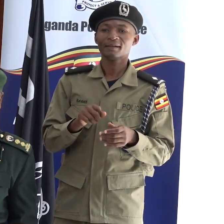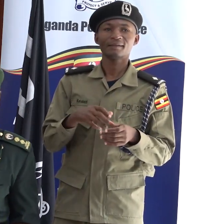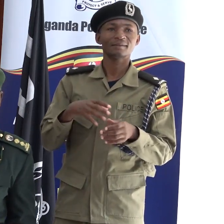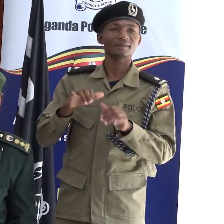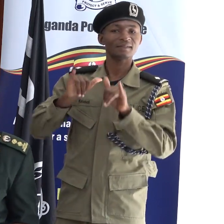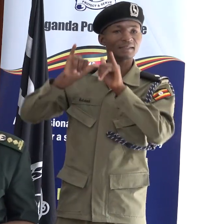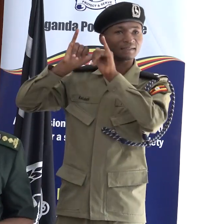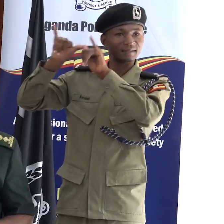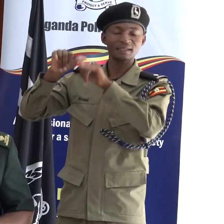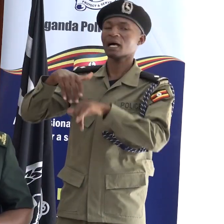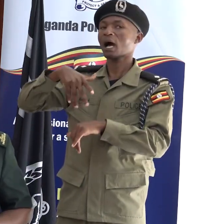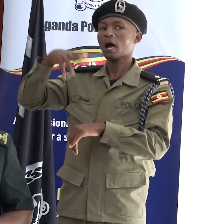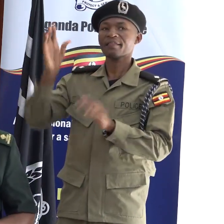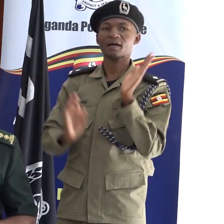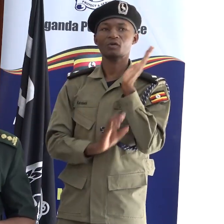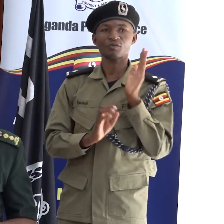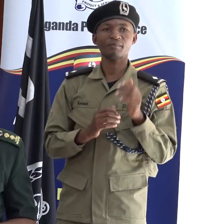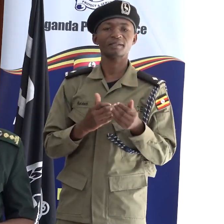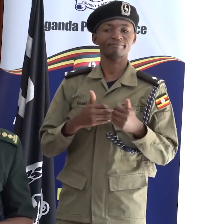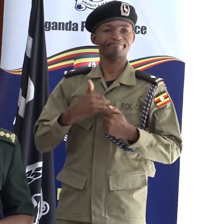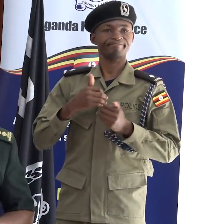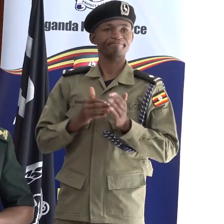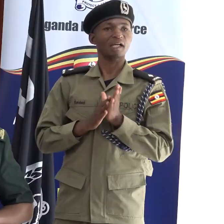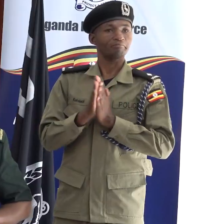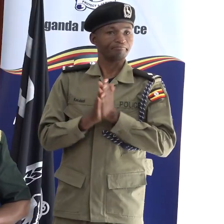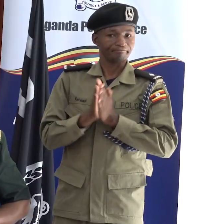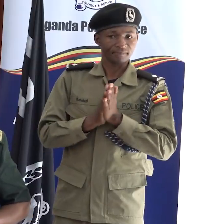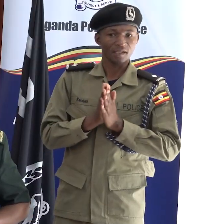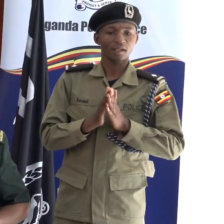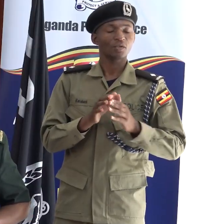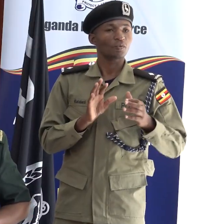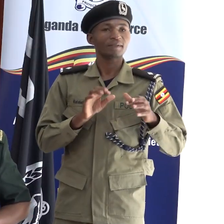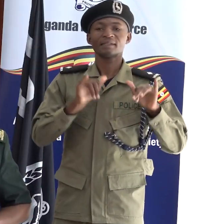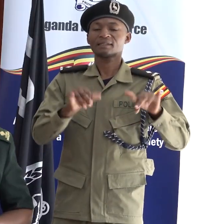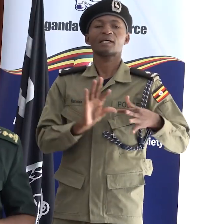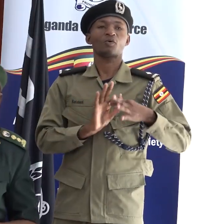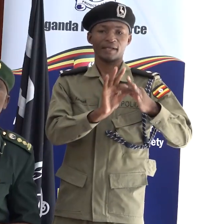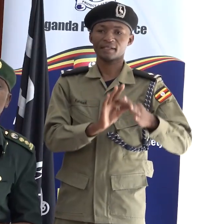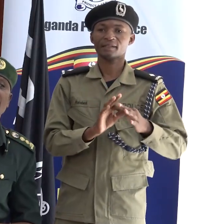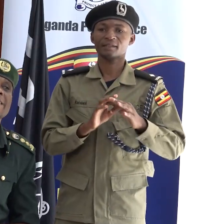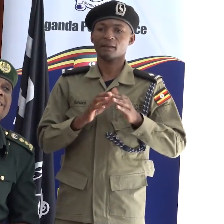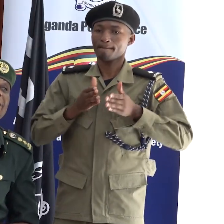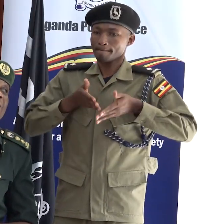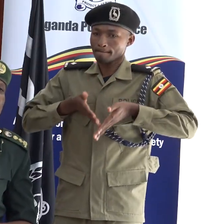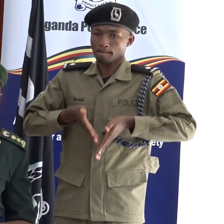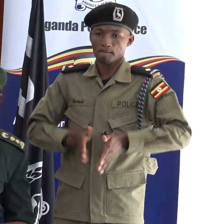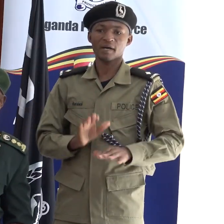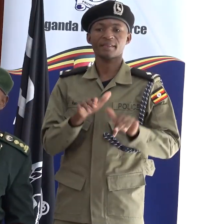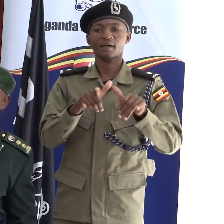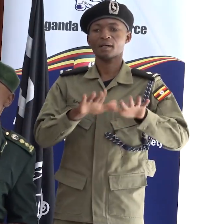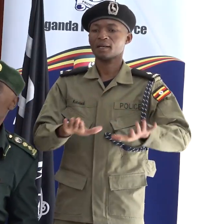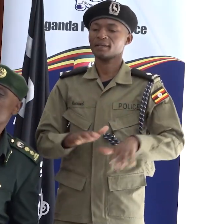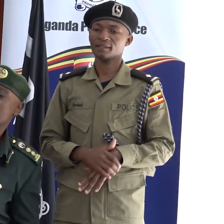but desire to maintain a connection to their motherland. You are a British, you are